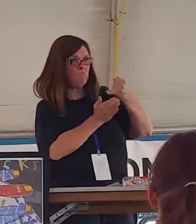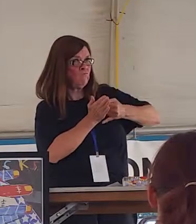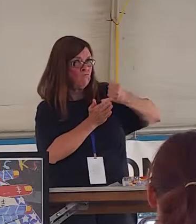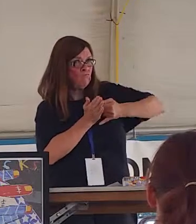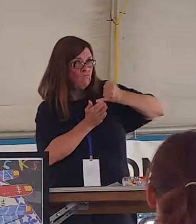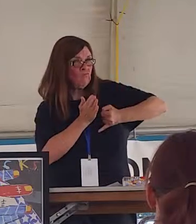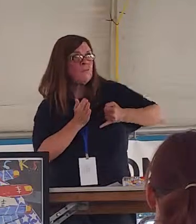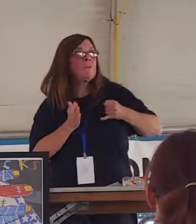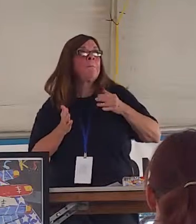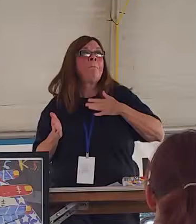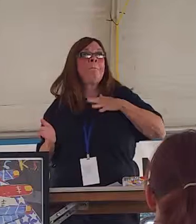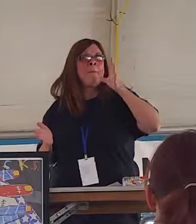parents through art.